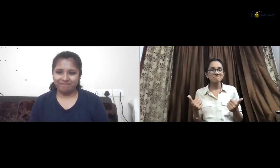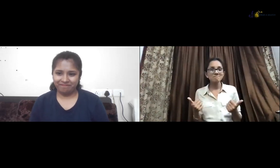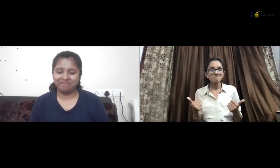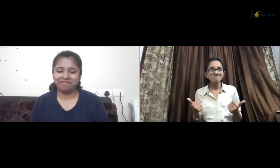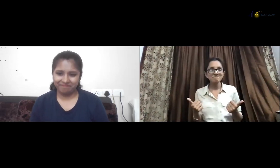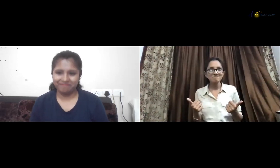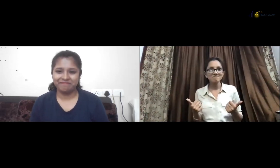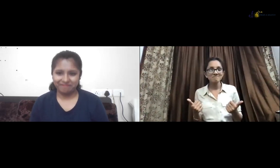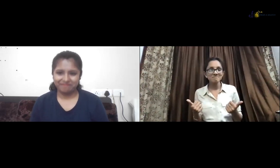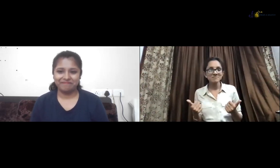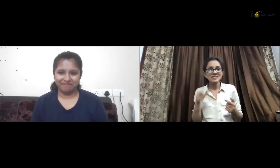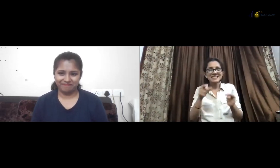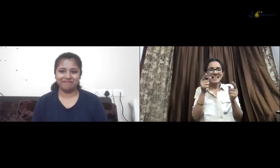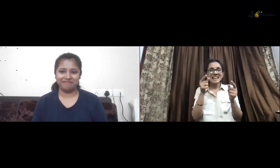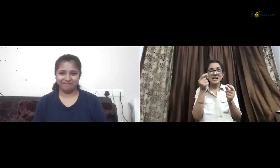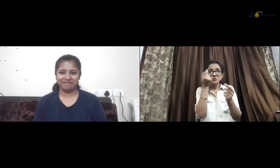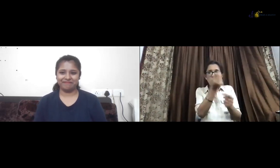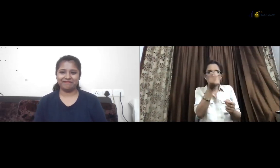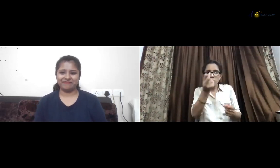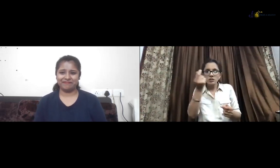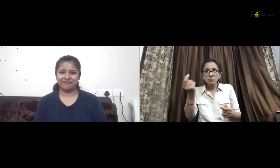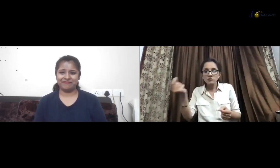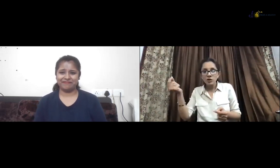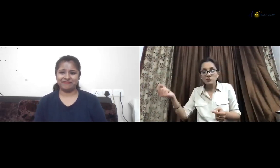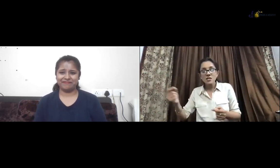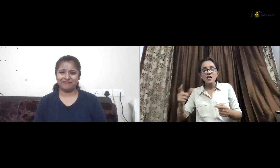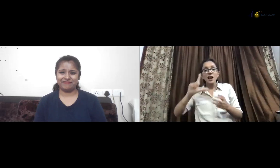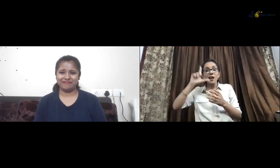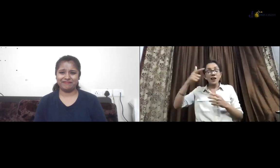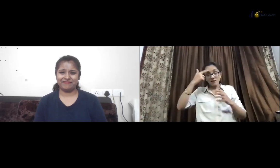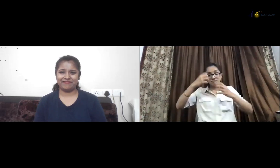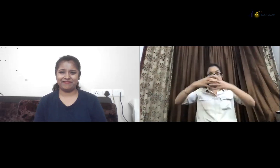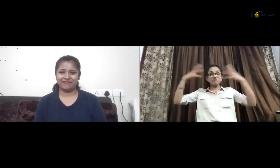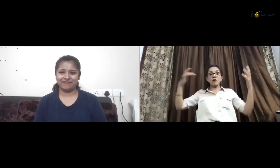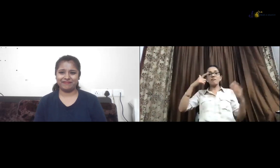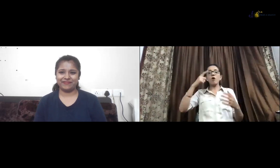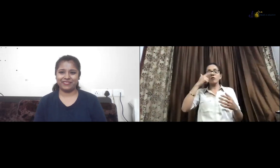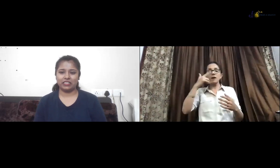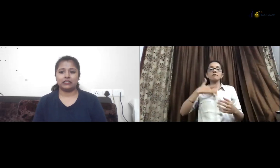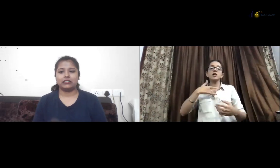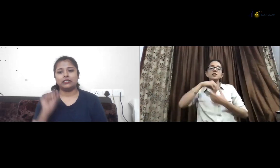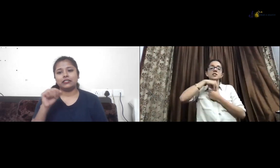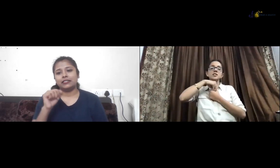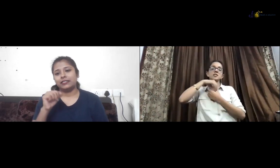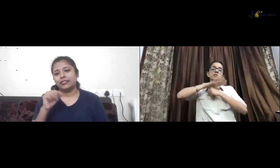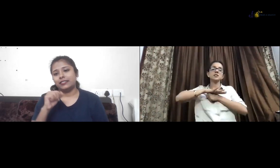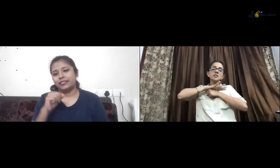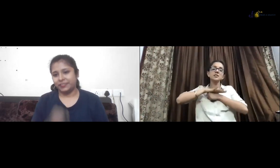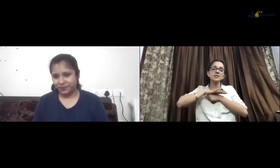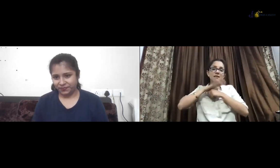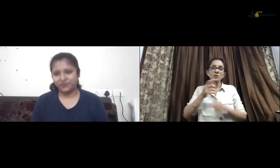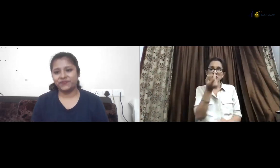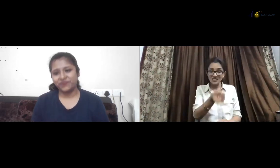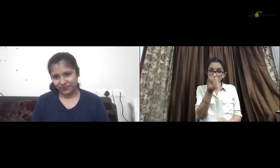What's the reason behind it? I'm not getting it. Why they are saying hello? The small things which happening,